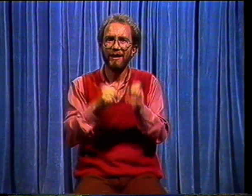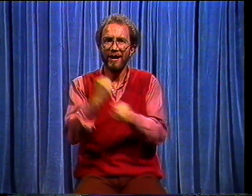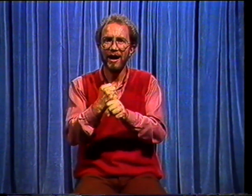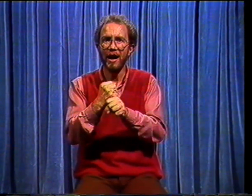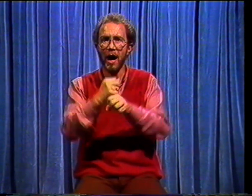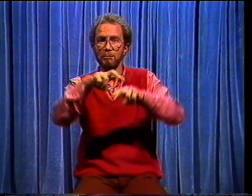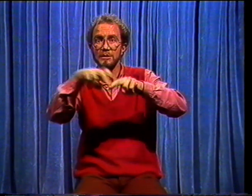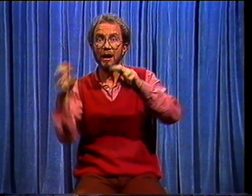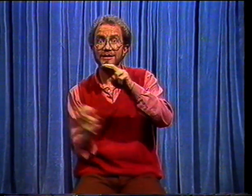swinging upside down.